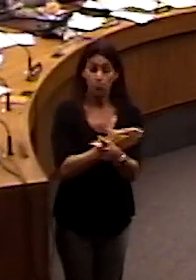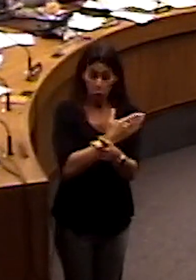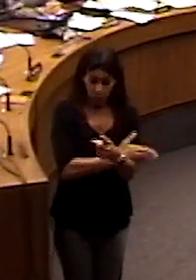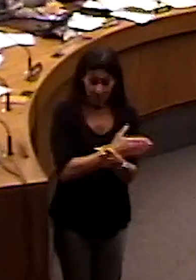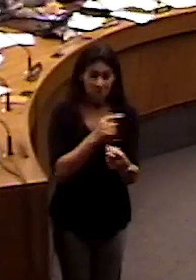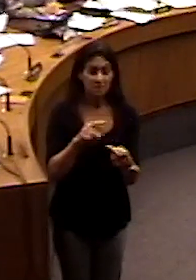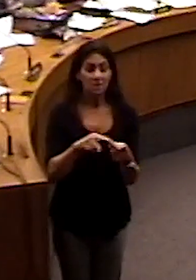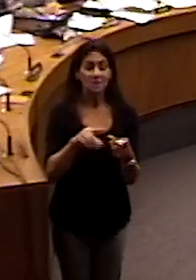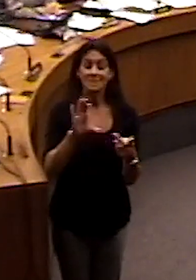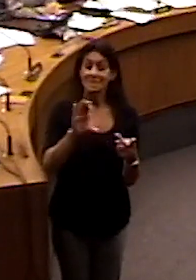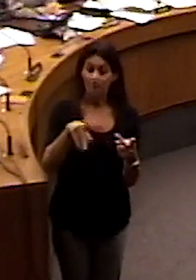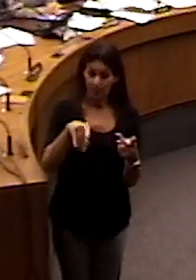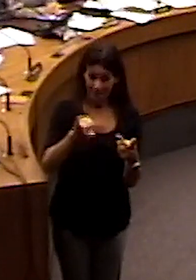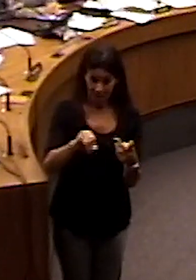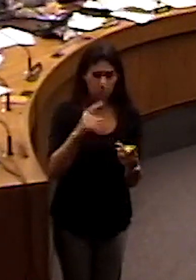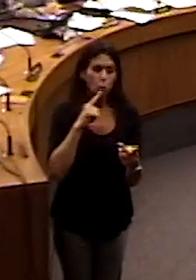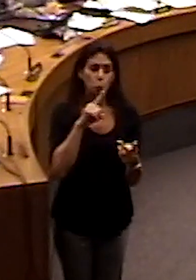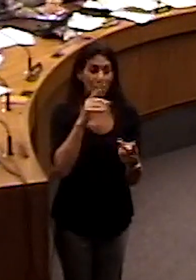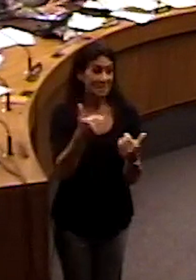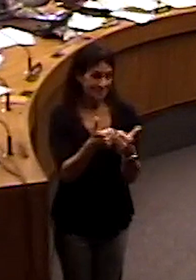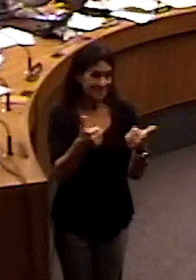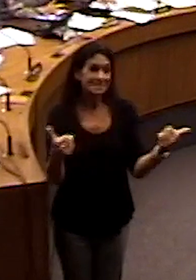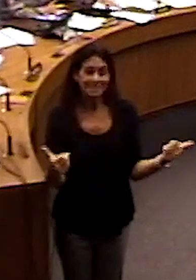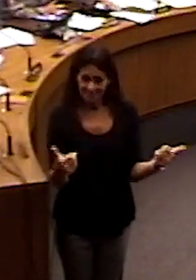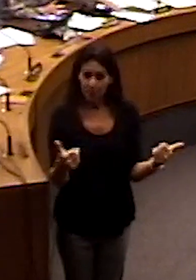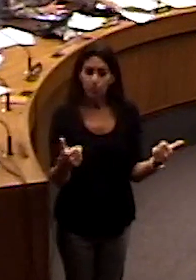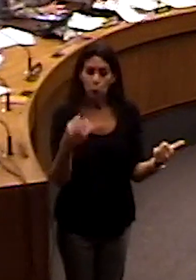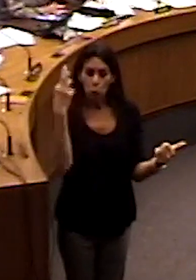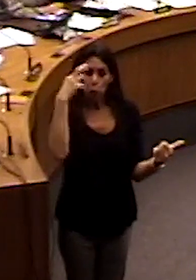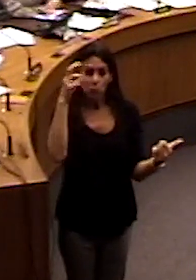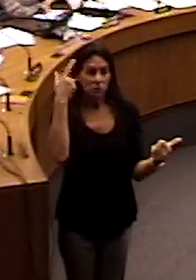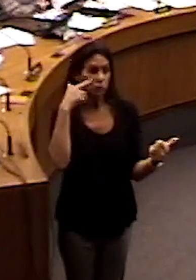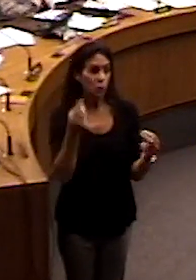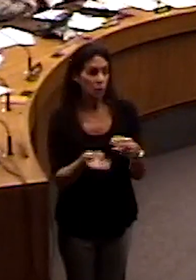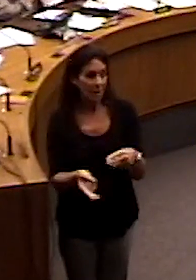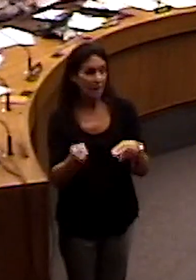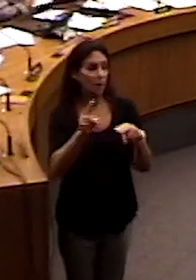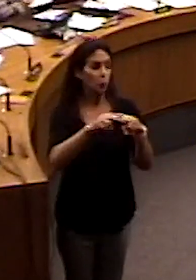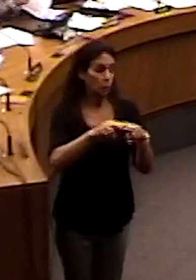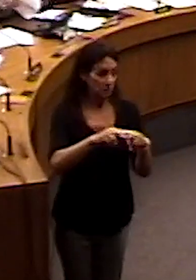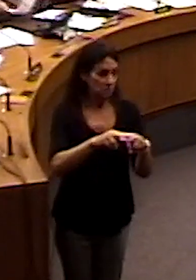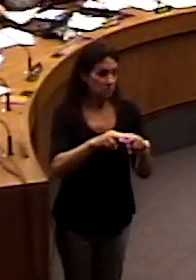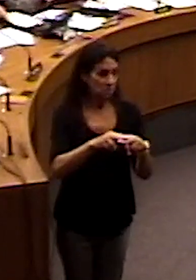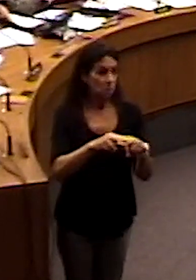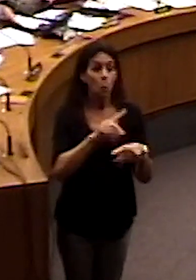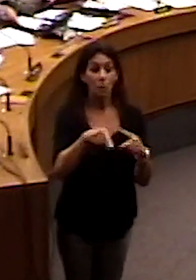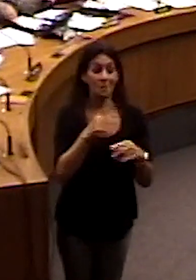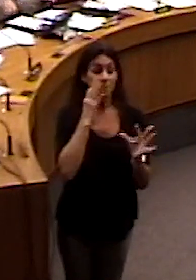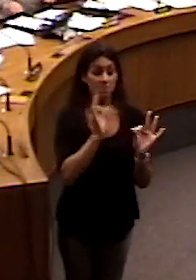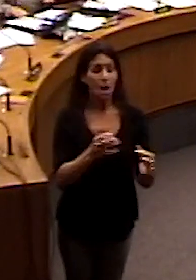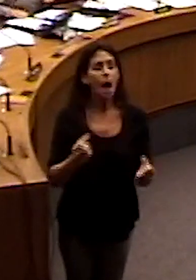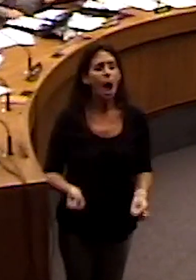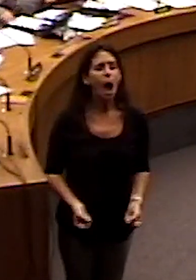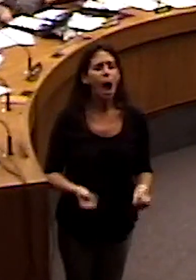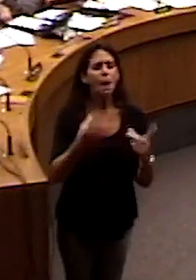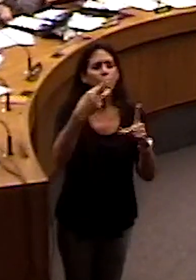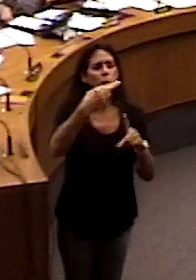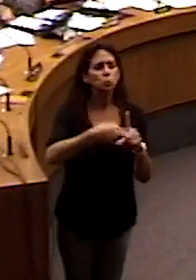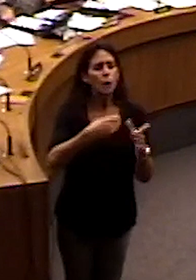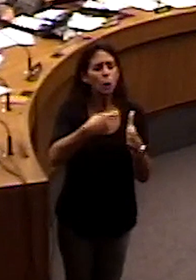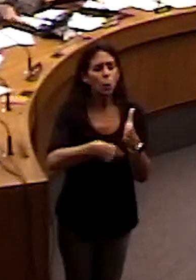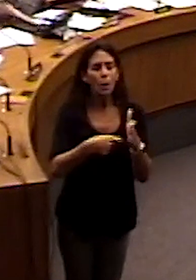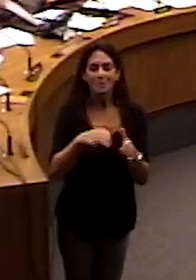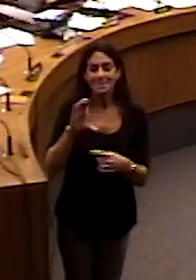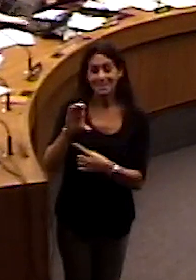another one. So there's a separate set of factors that are considered when setting the rent. And if it's just the CPI